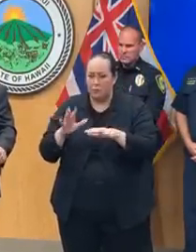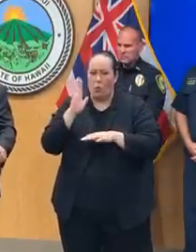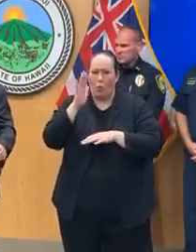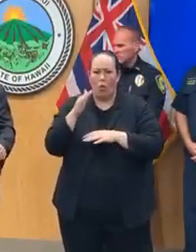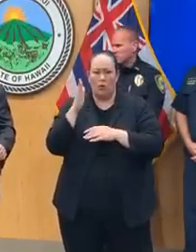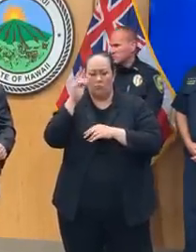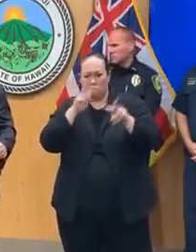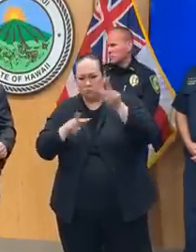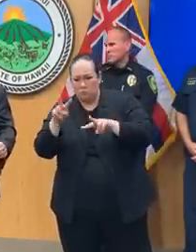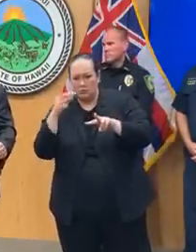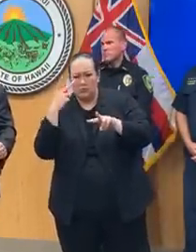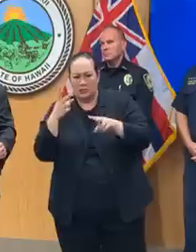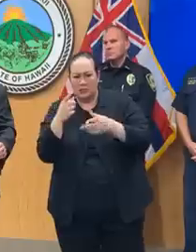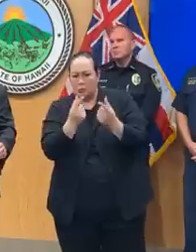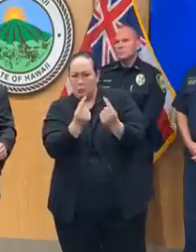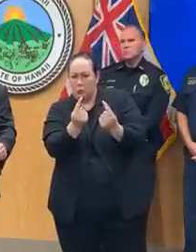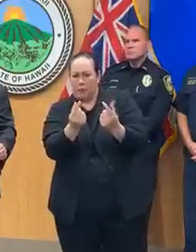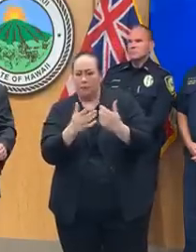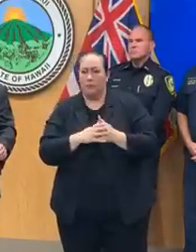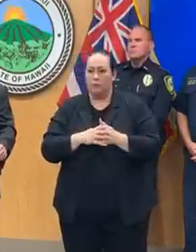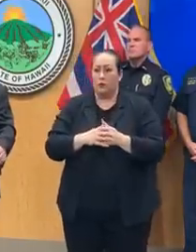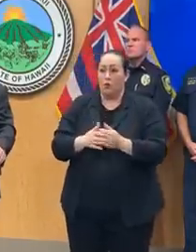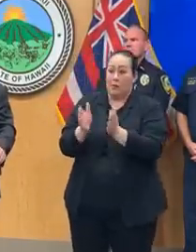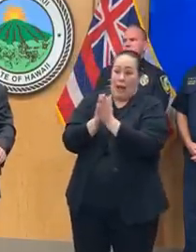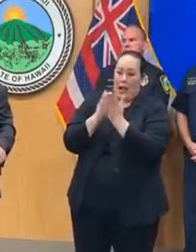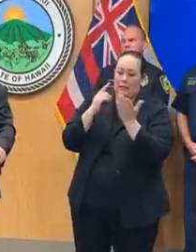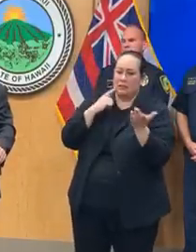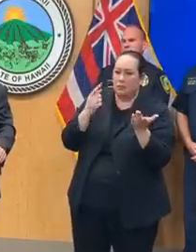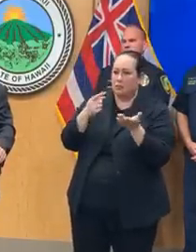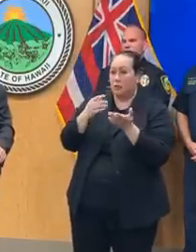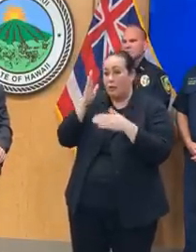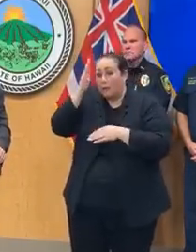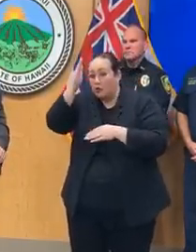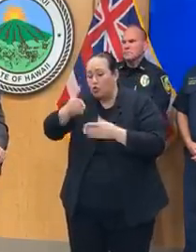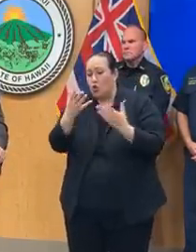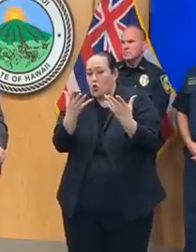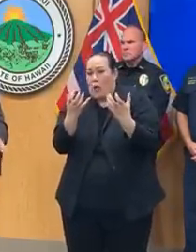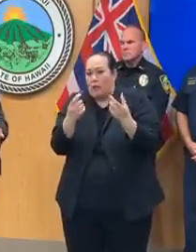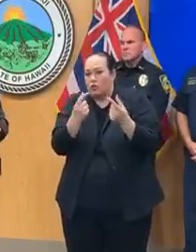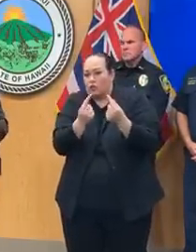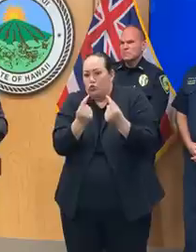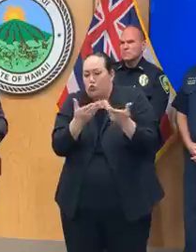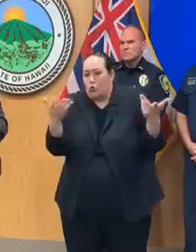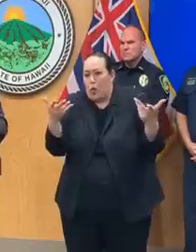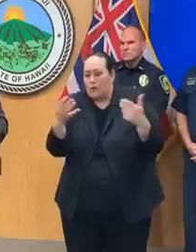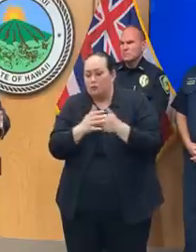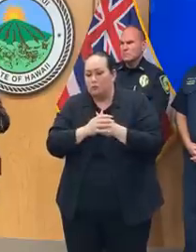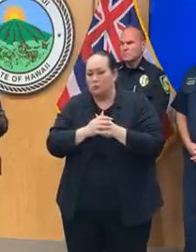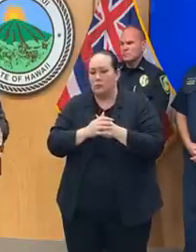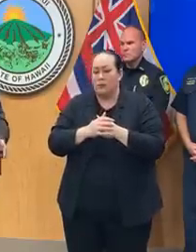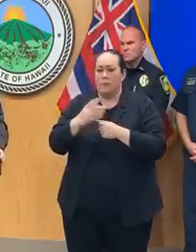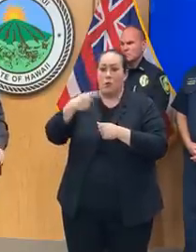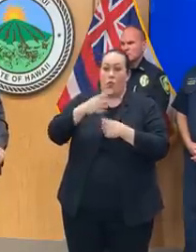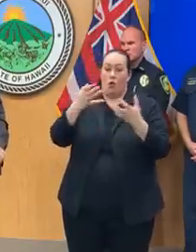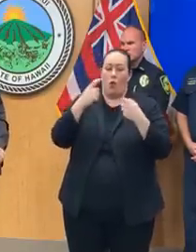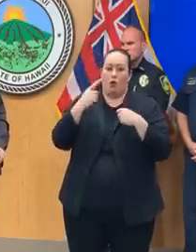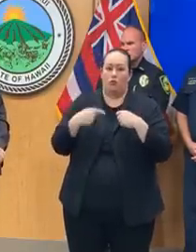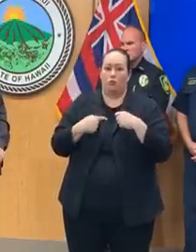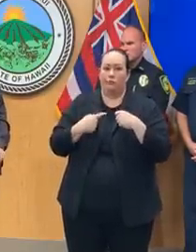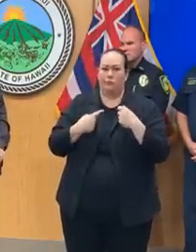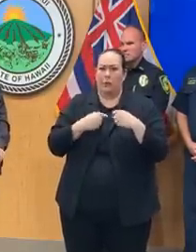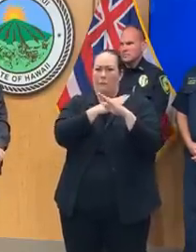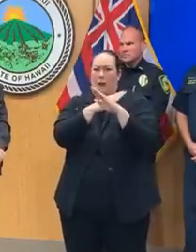Department of Energy, and they've asked what we would like to do going forward. What we'd like to do is we'd like to remove many of the